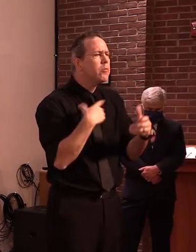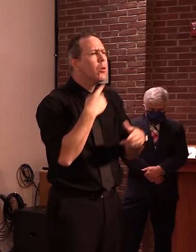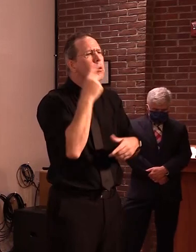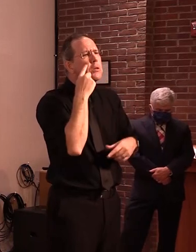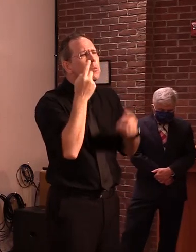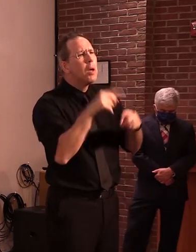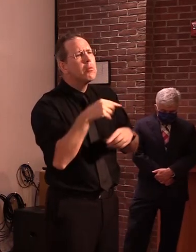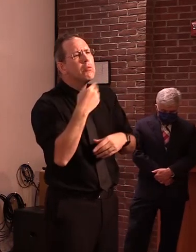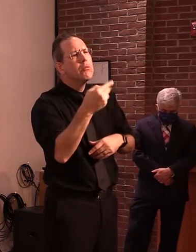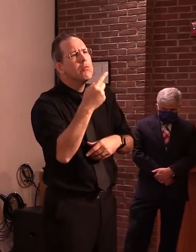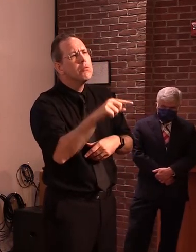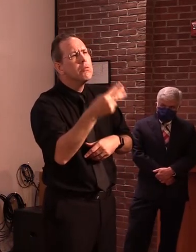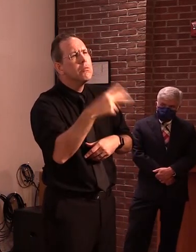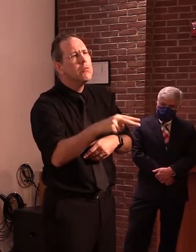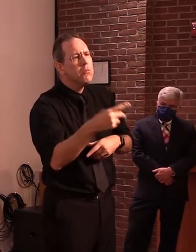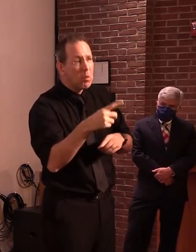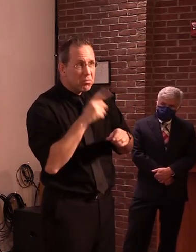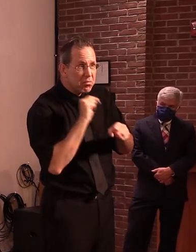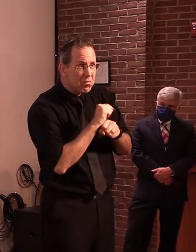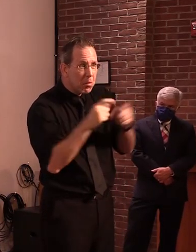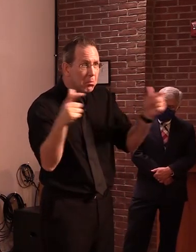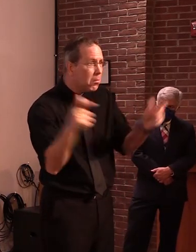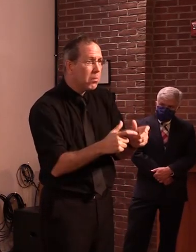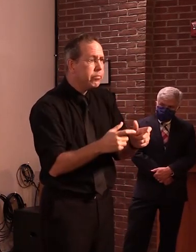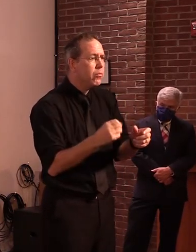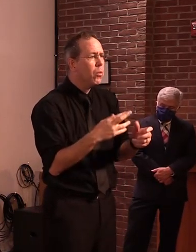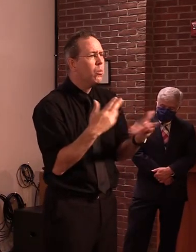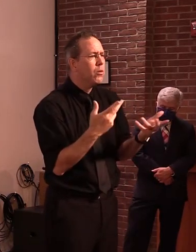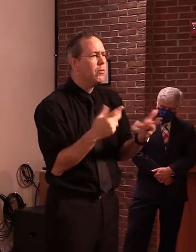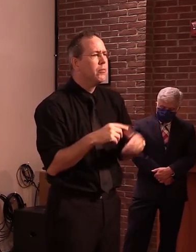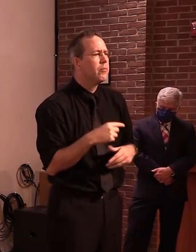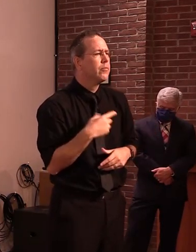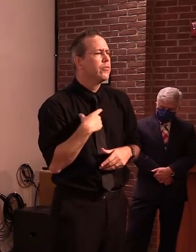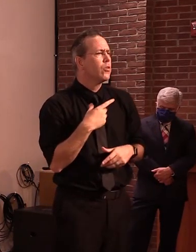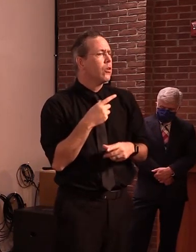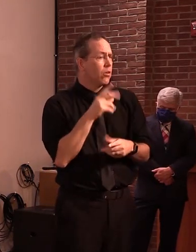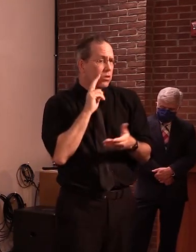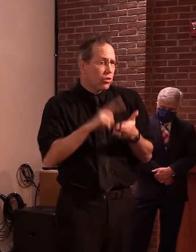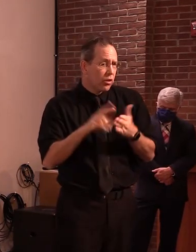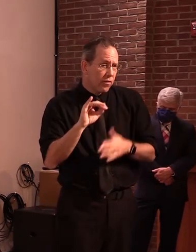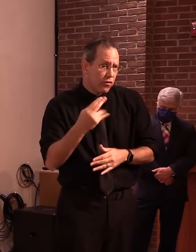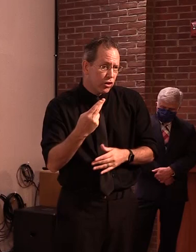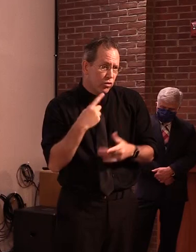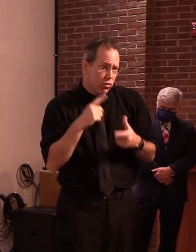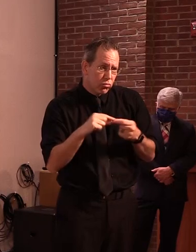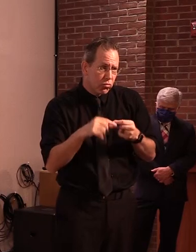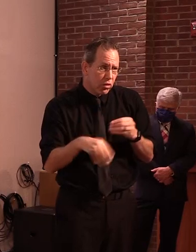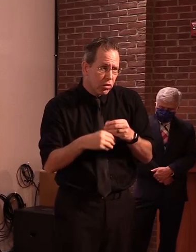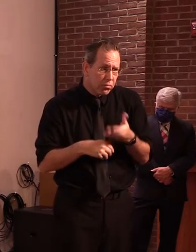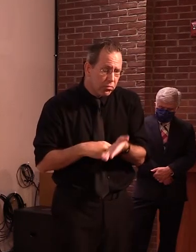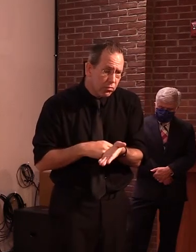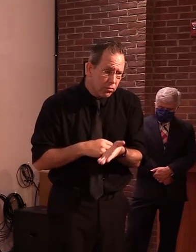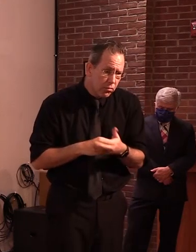ask Secretary French, if he's on the line, who might be able to comment on that as well.